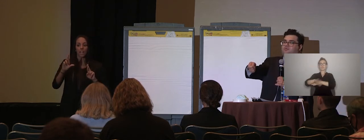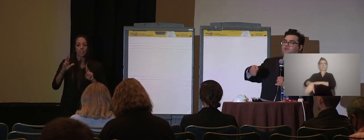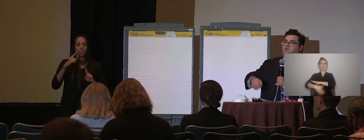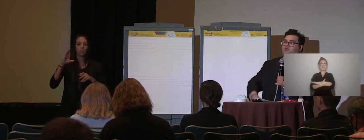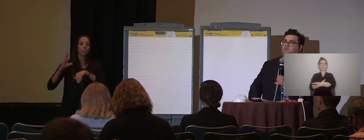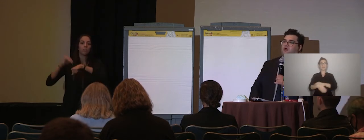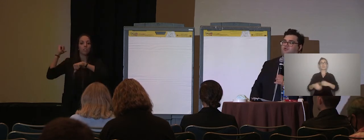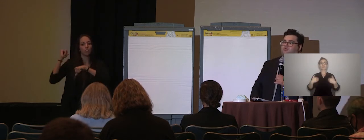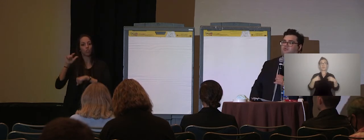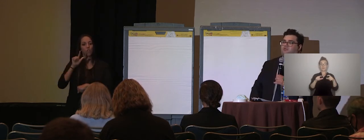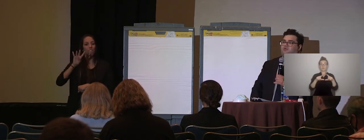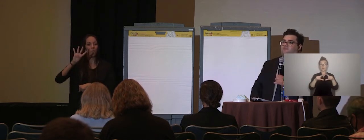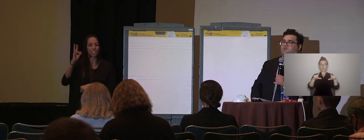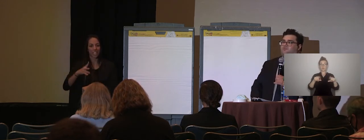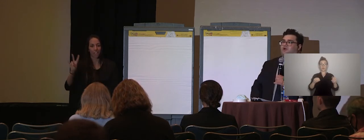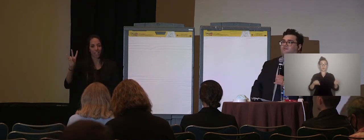to